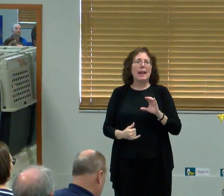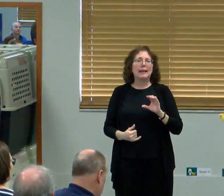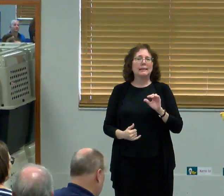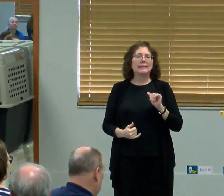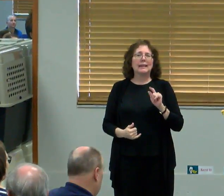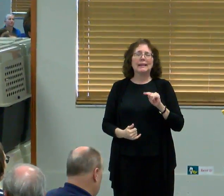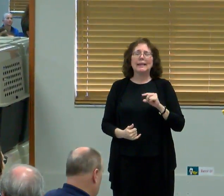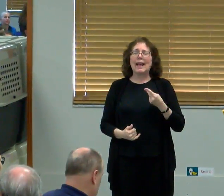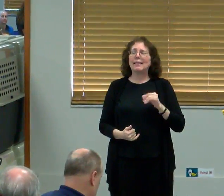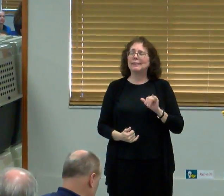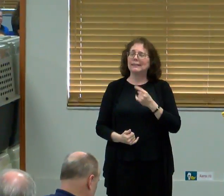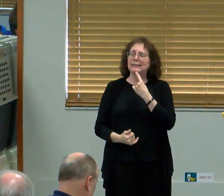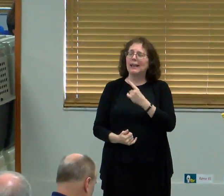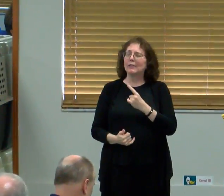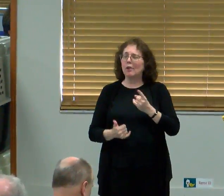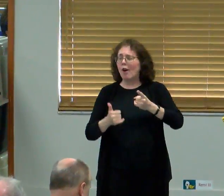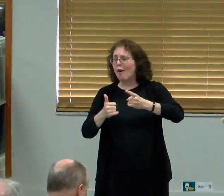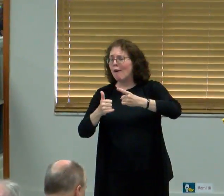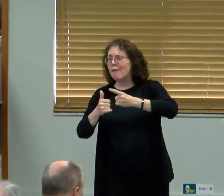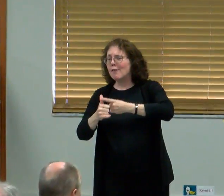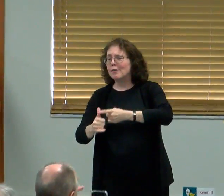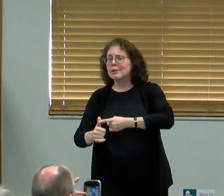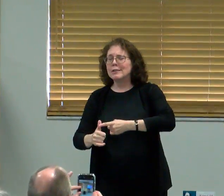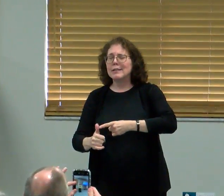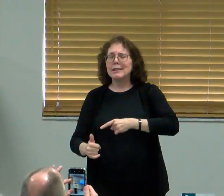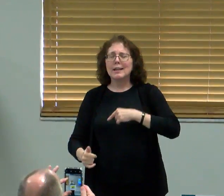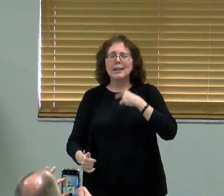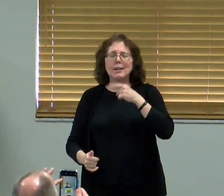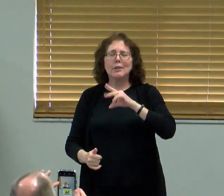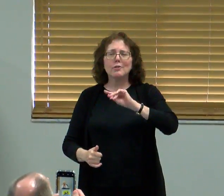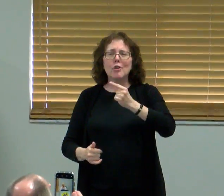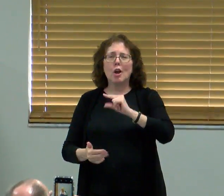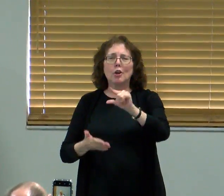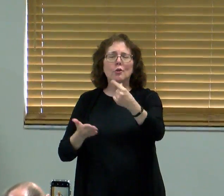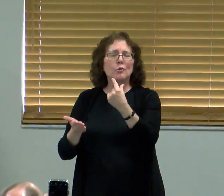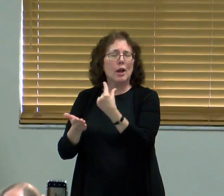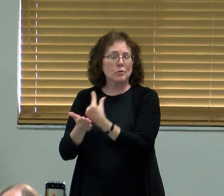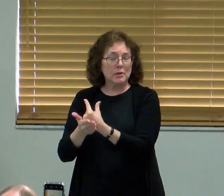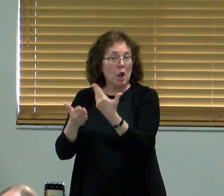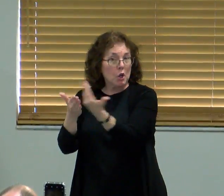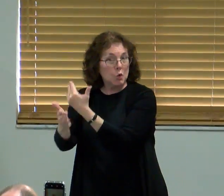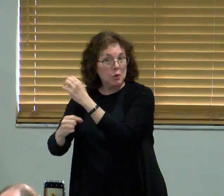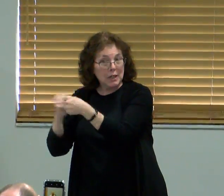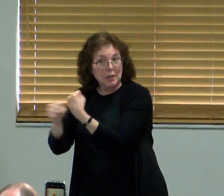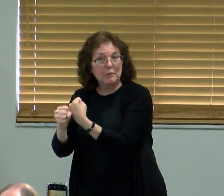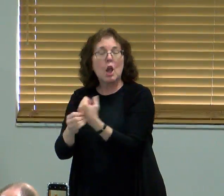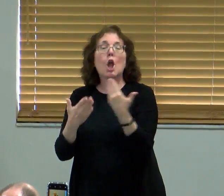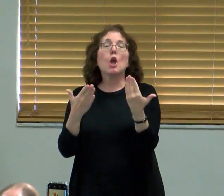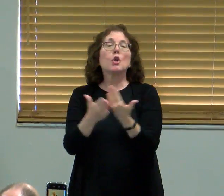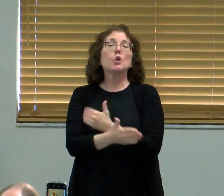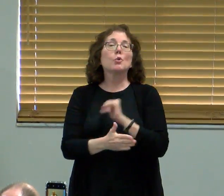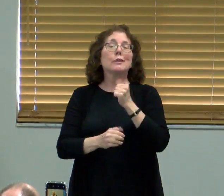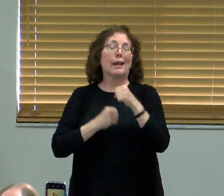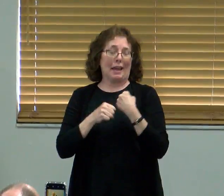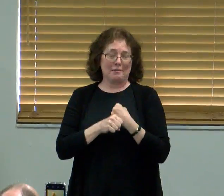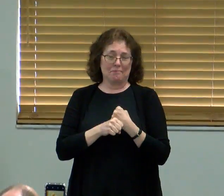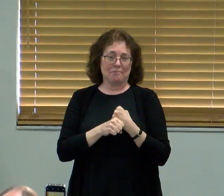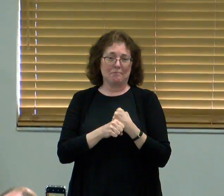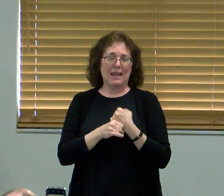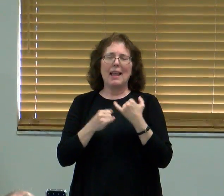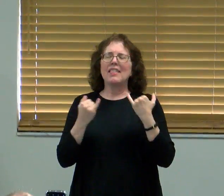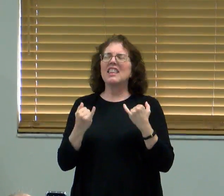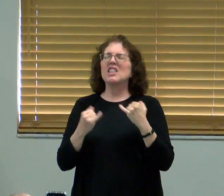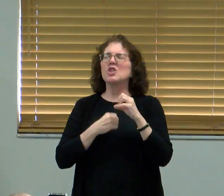our first hearing dog graduation of the new year, but it's also of the new decade as well. We started this year off with